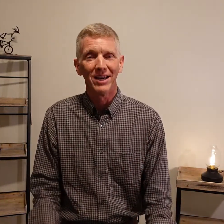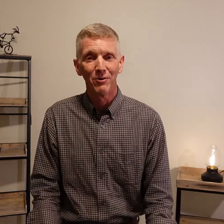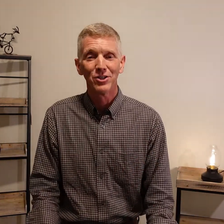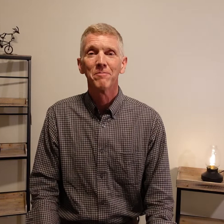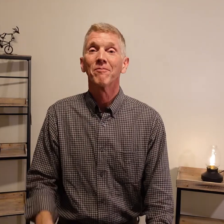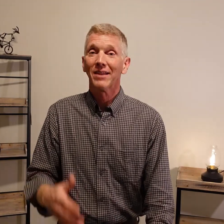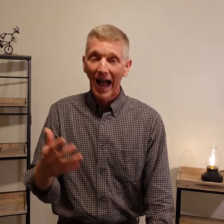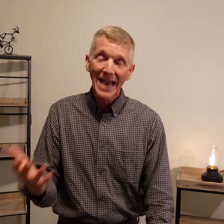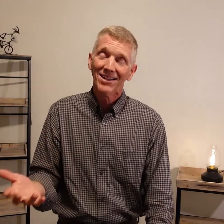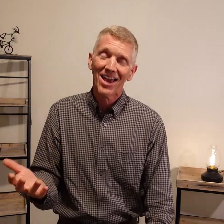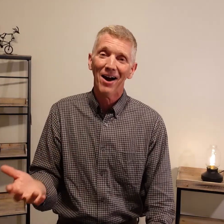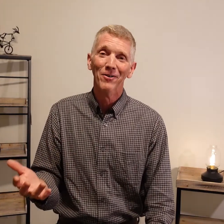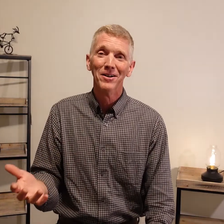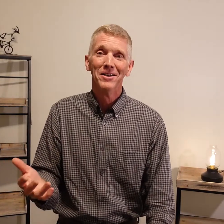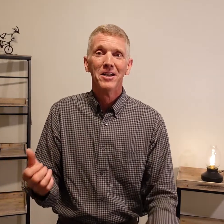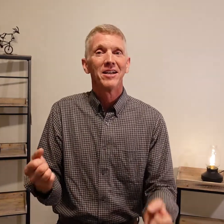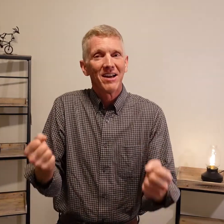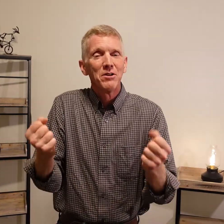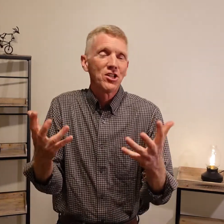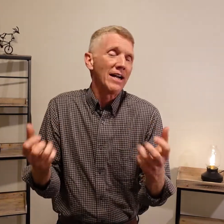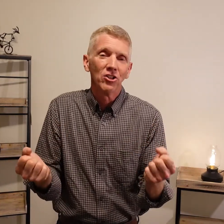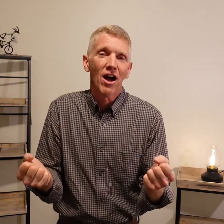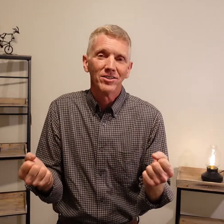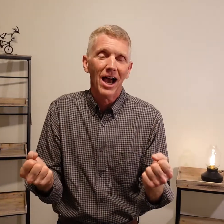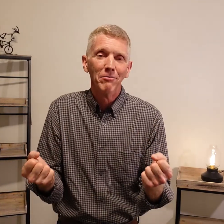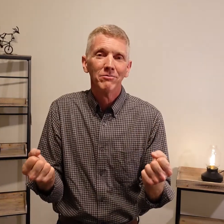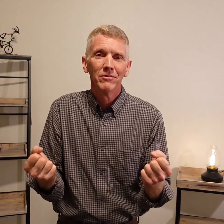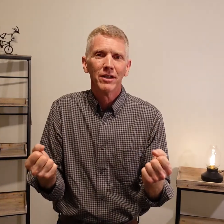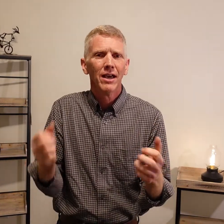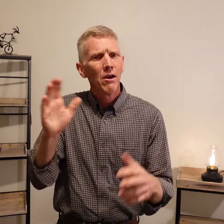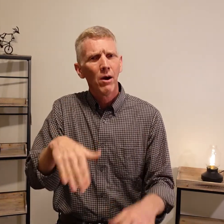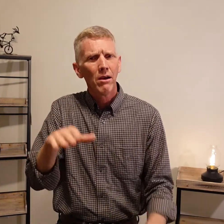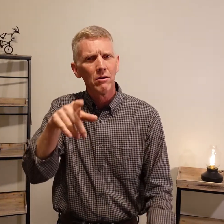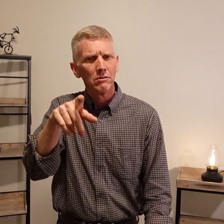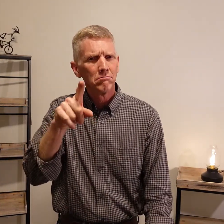language. I get that one because I've been signing a long time. Okay, hey, wait.